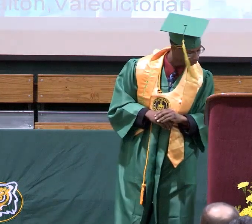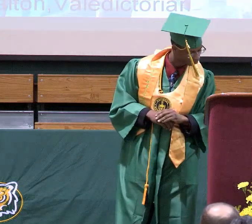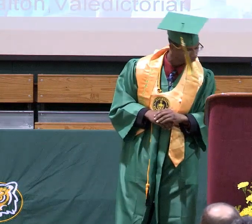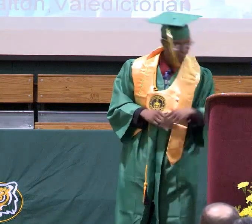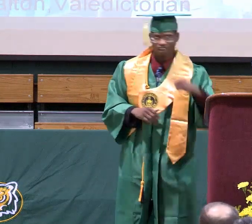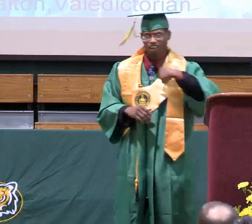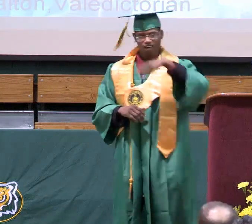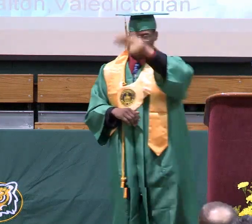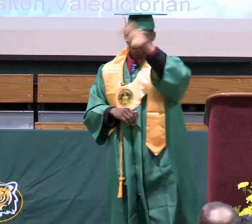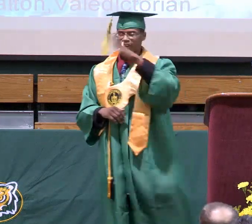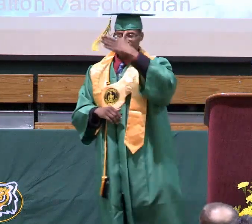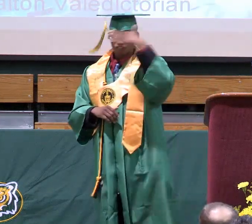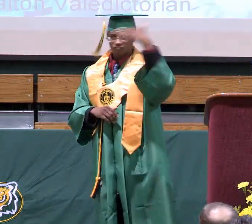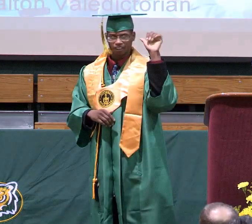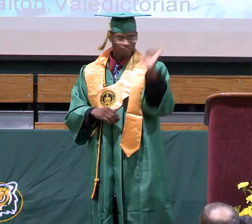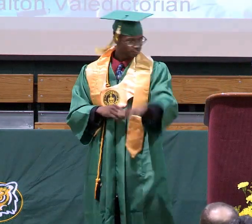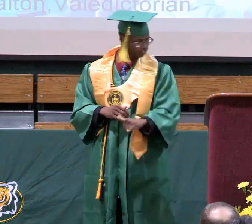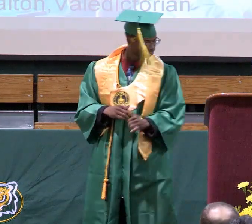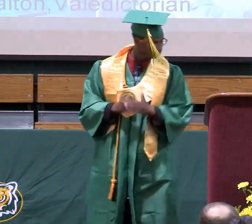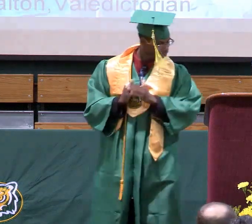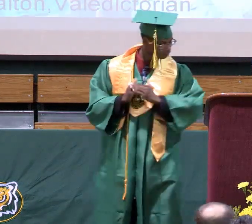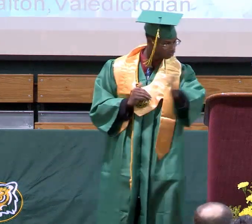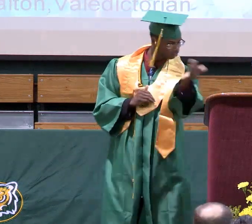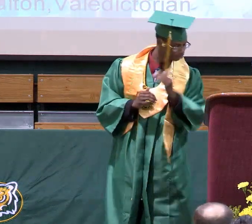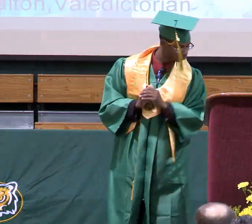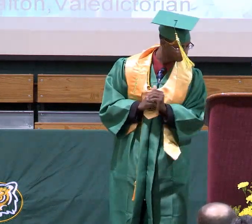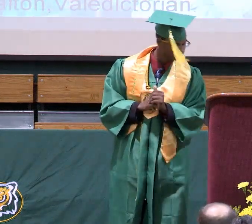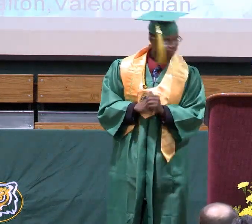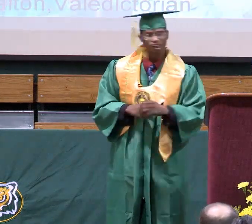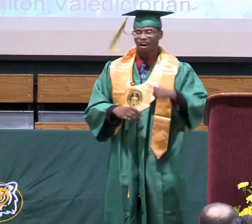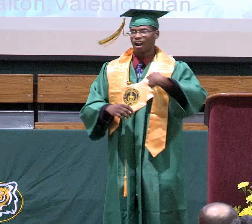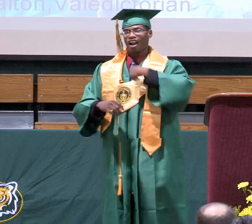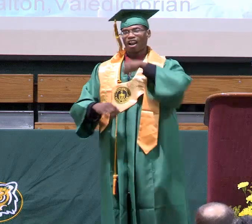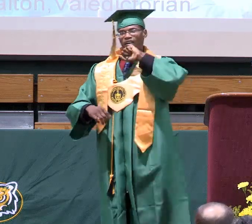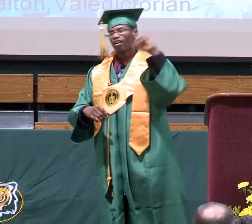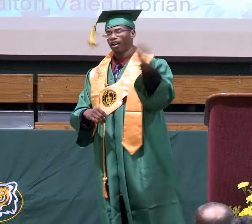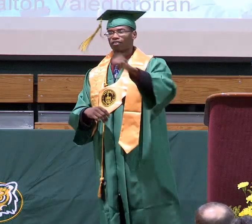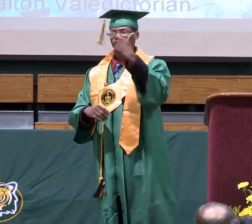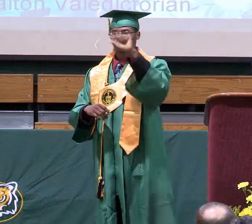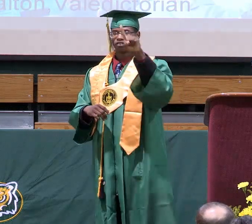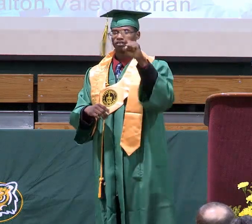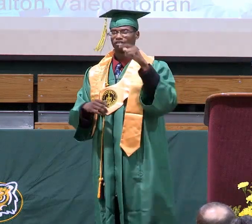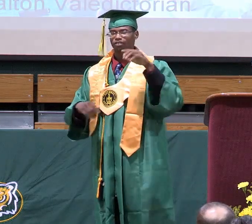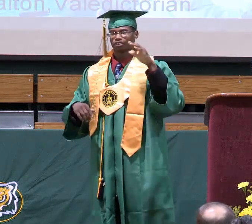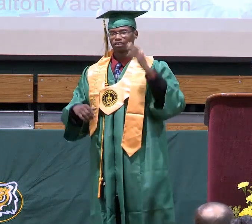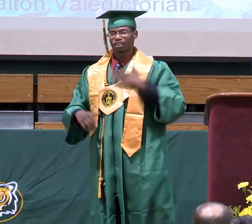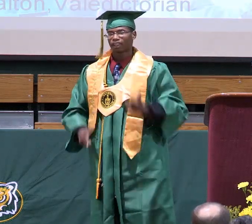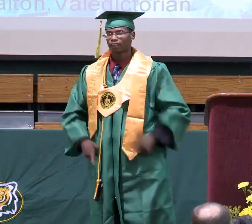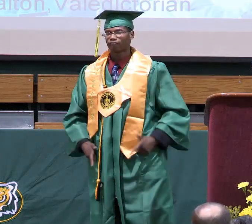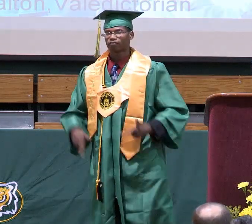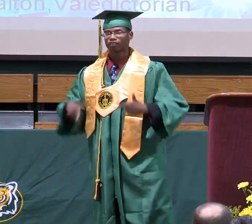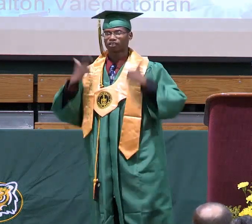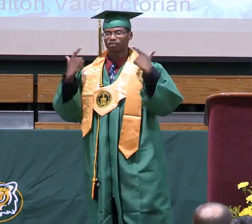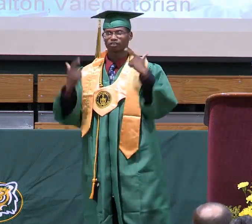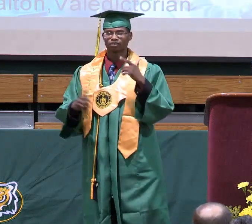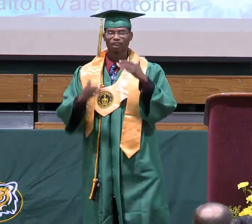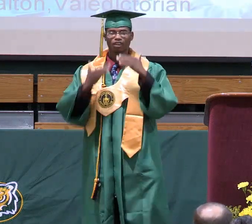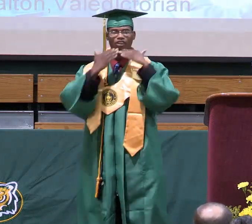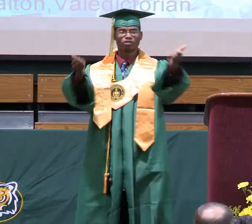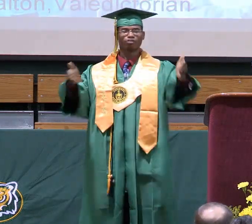here. I will never forget my time here, never. I love the Georgia School for the Deaf. Thank